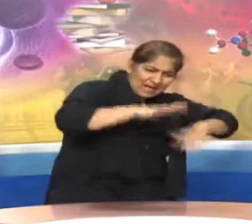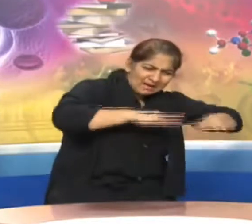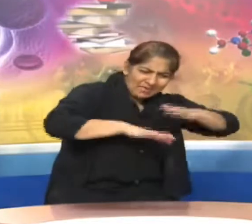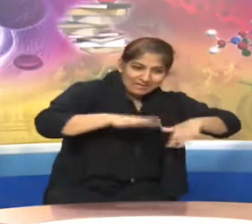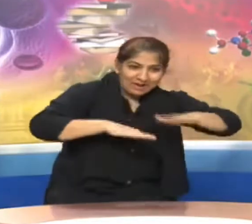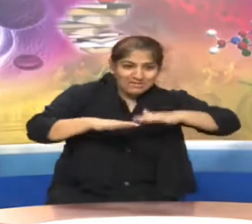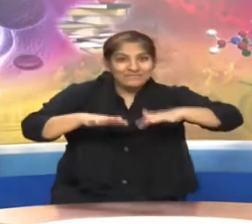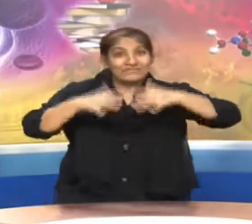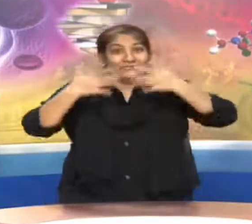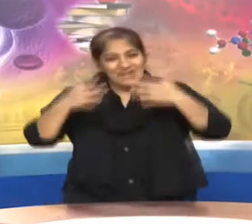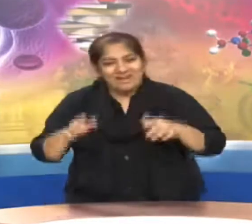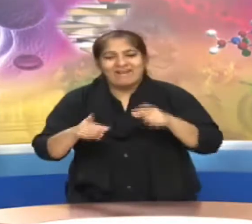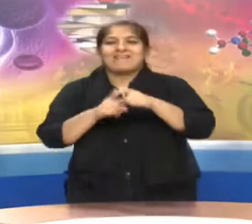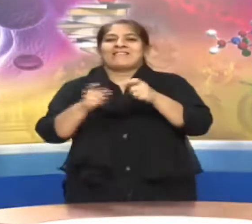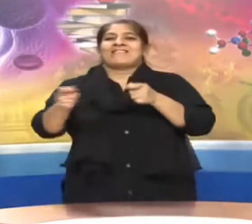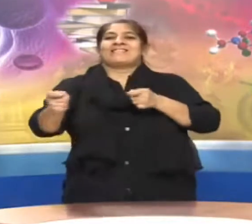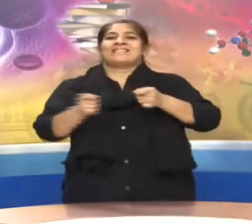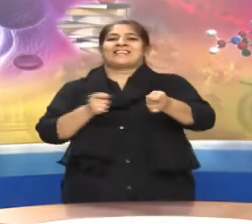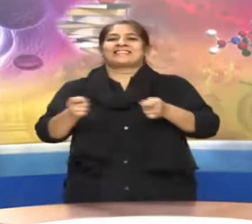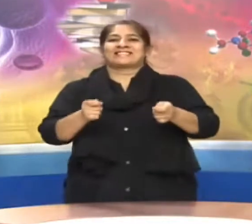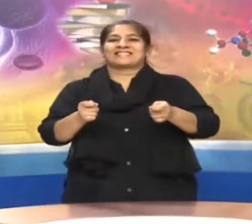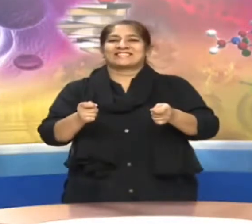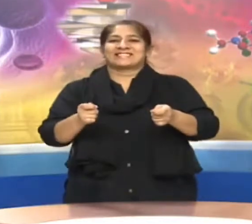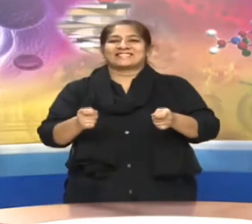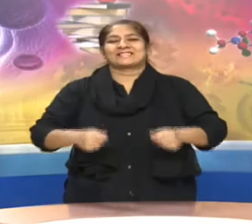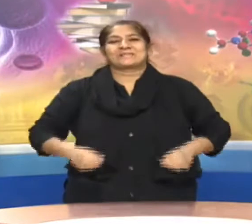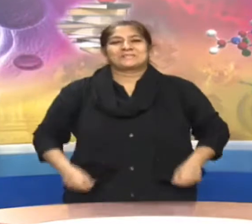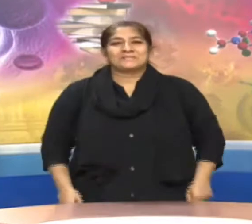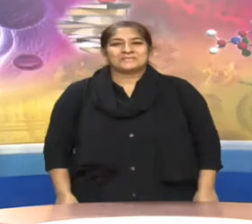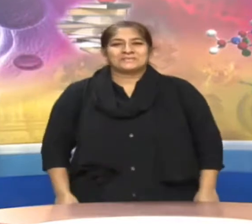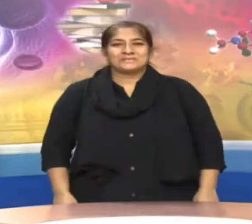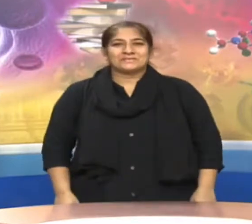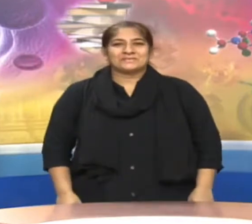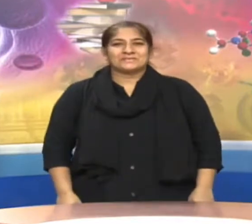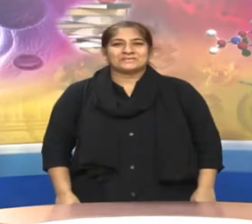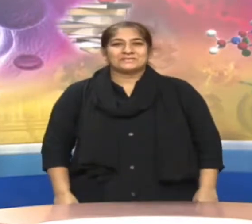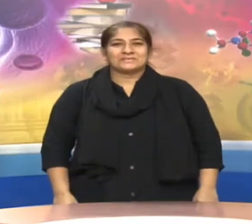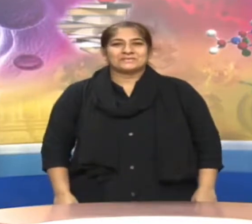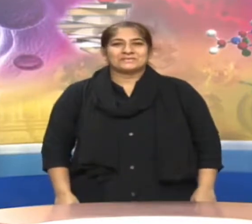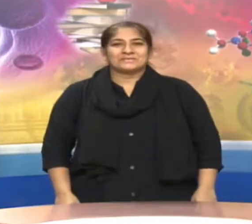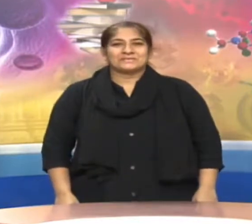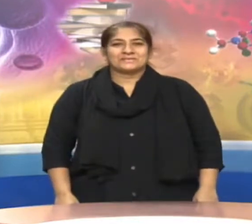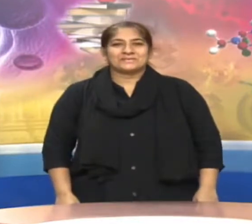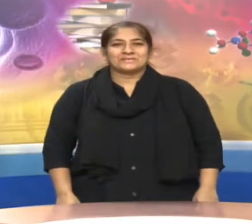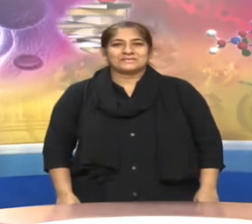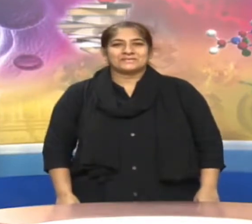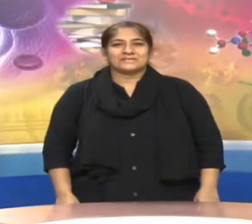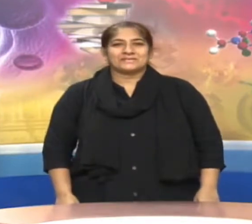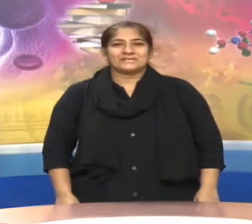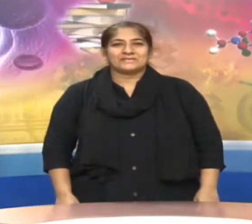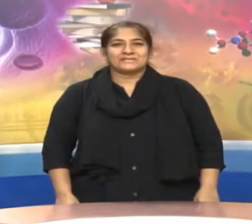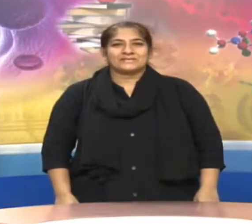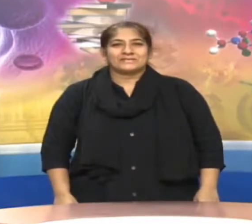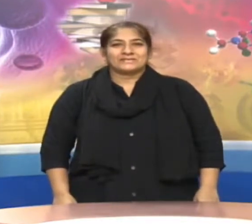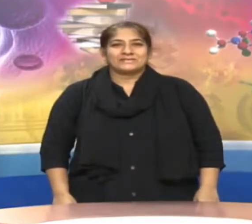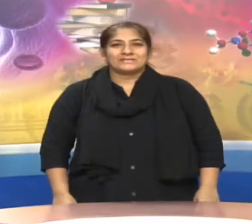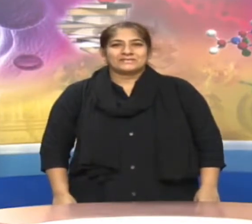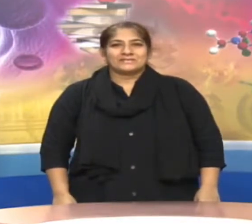Earlier we make some plans and then we execute them. So that is known as directing.